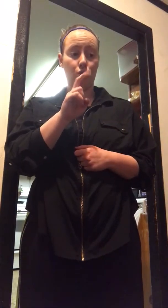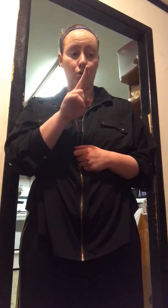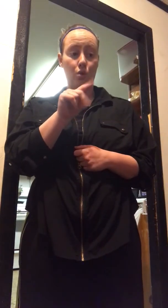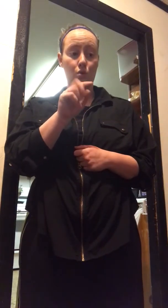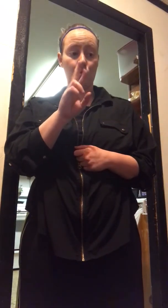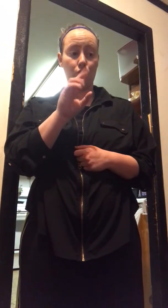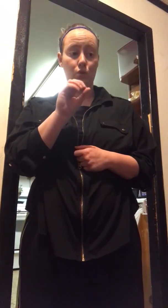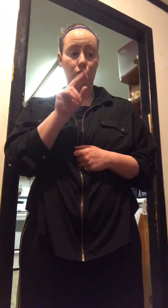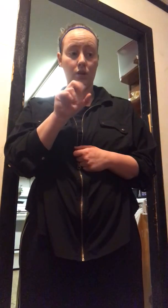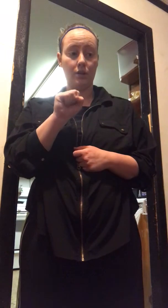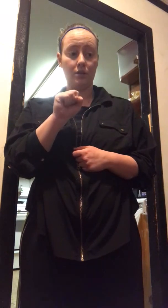Isotopes.